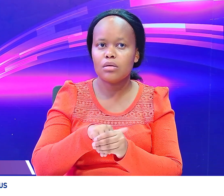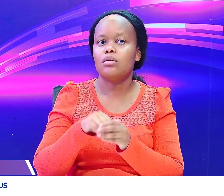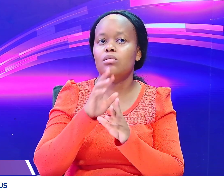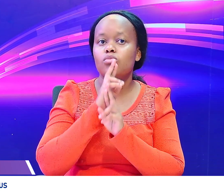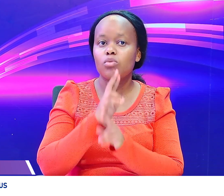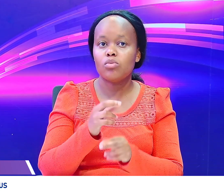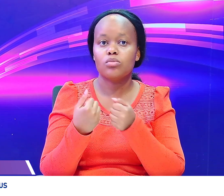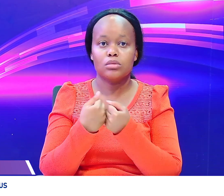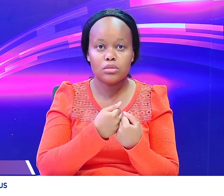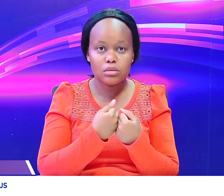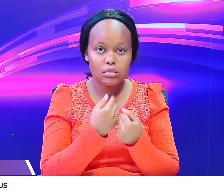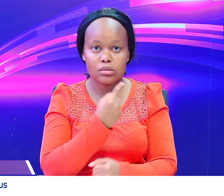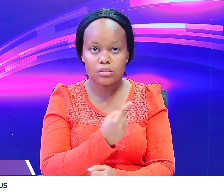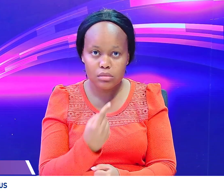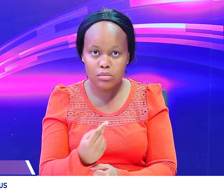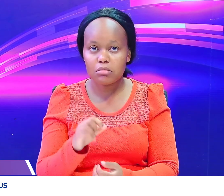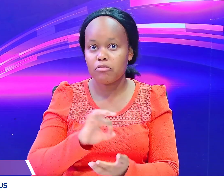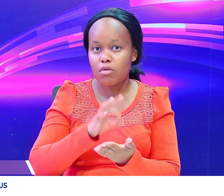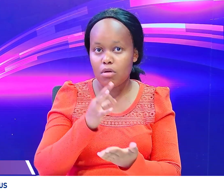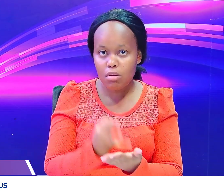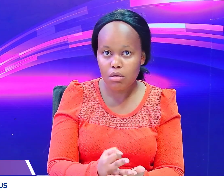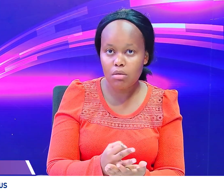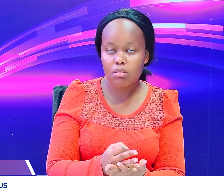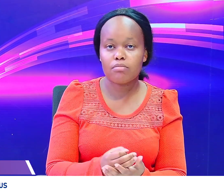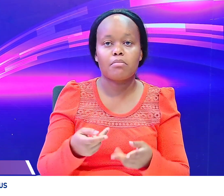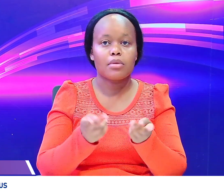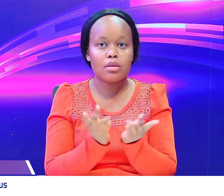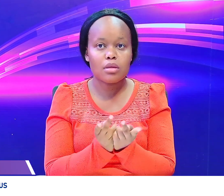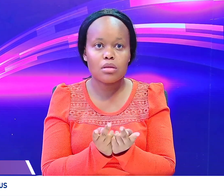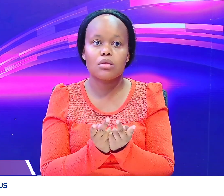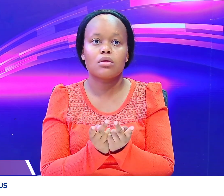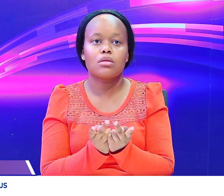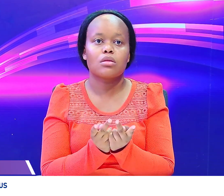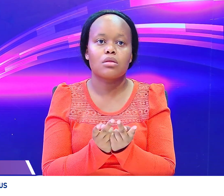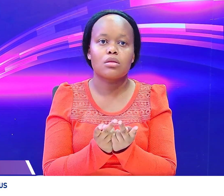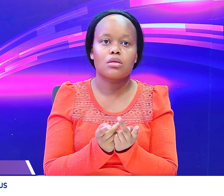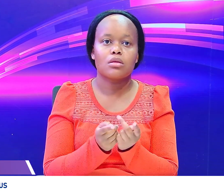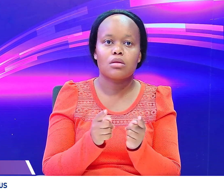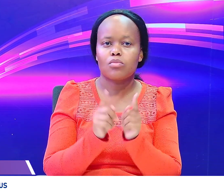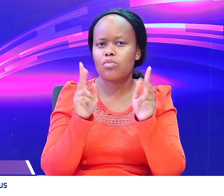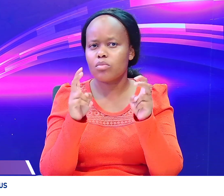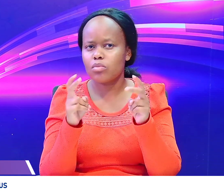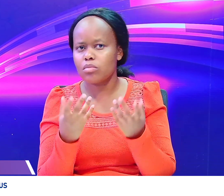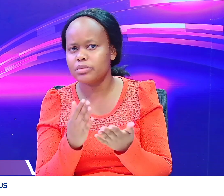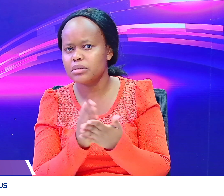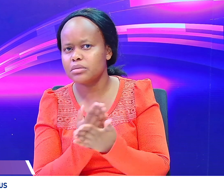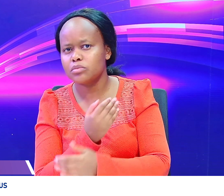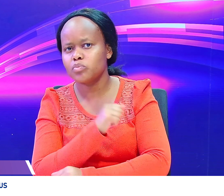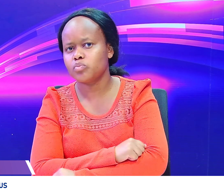targeted efforts, including community outreach and follow-ups by education officials, have contributed to the rise